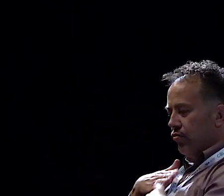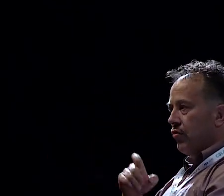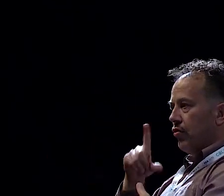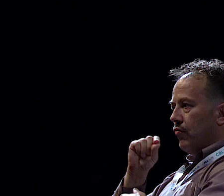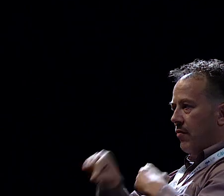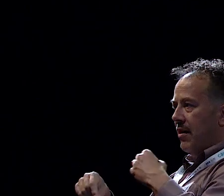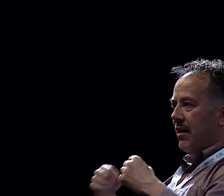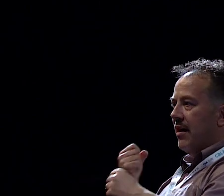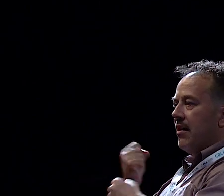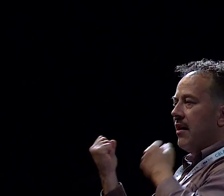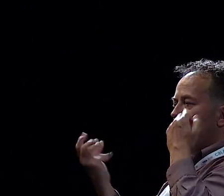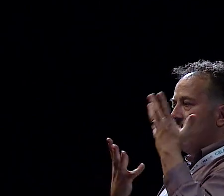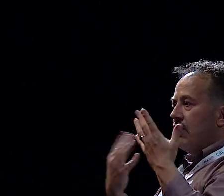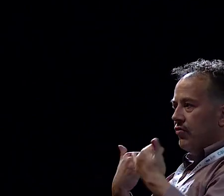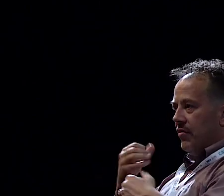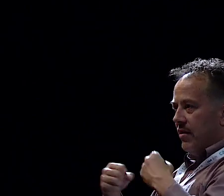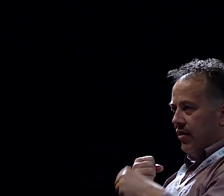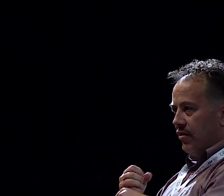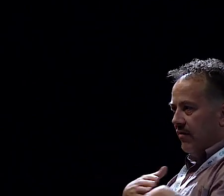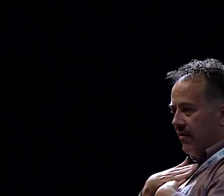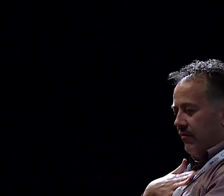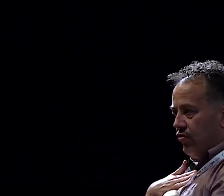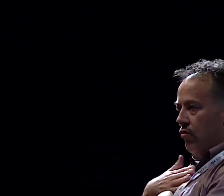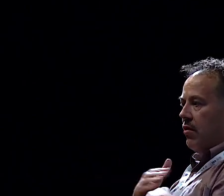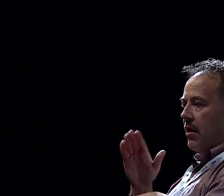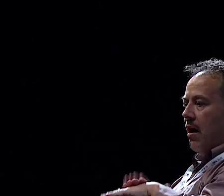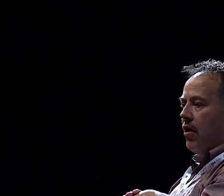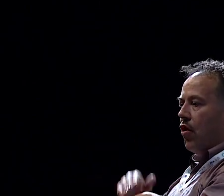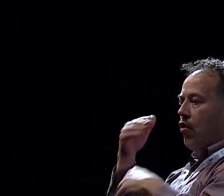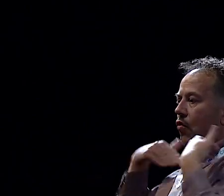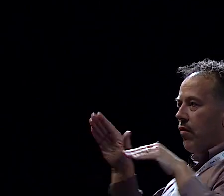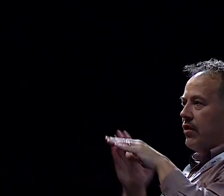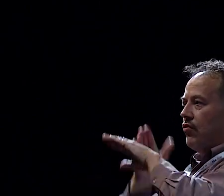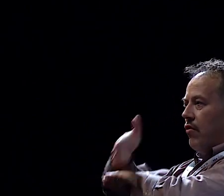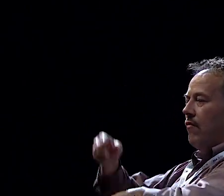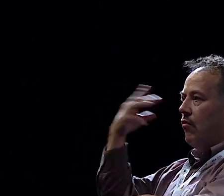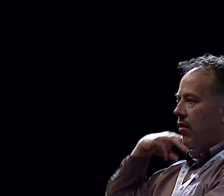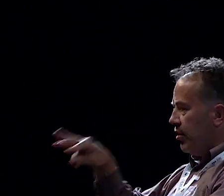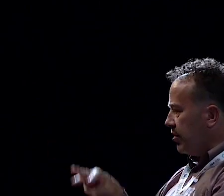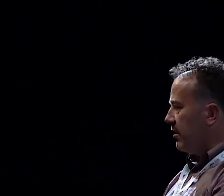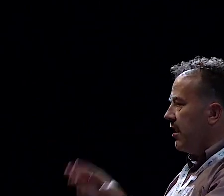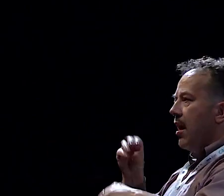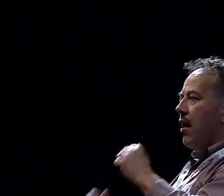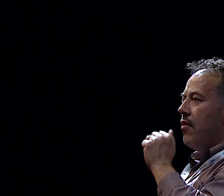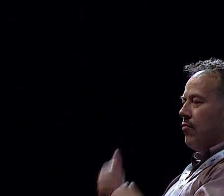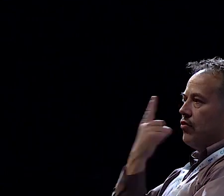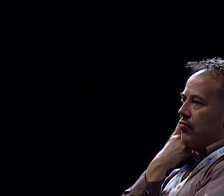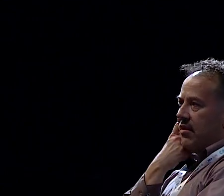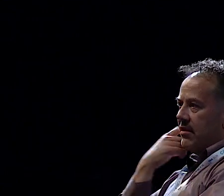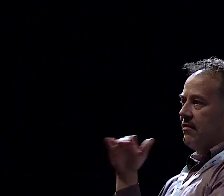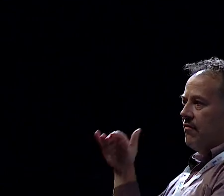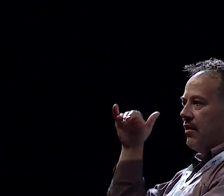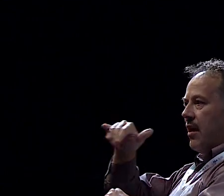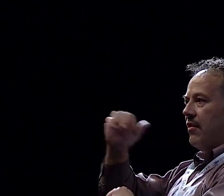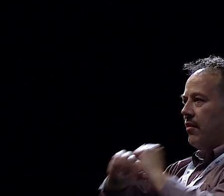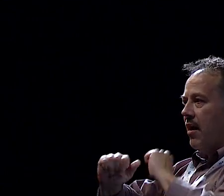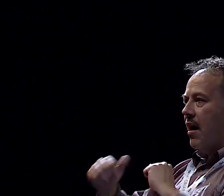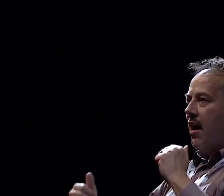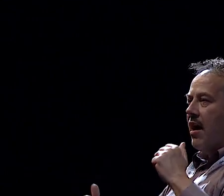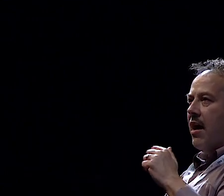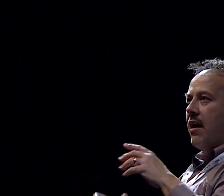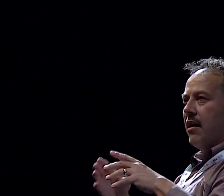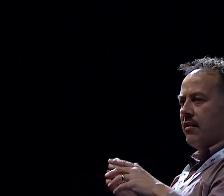year. The two have worked together on Wings Over Washington and Alpha Flight, the company's most recent flying theater attractions, and Reef Rescue